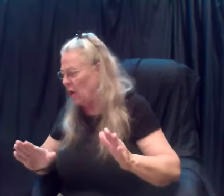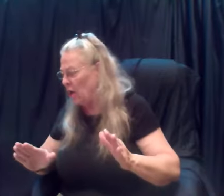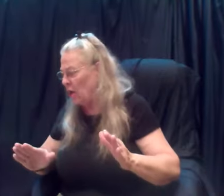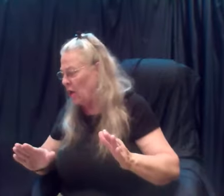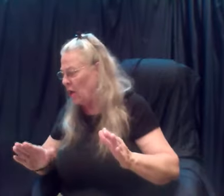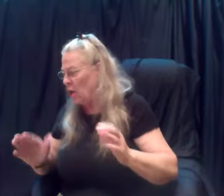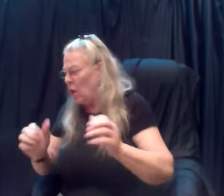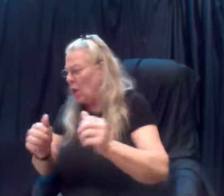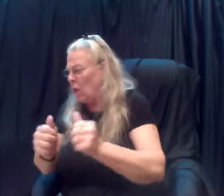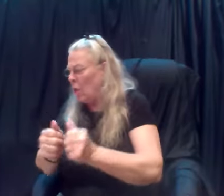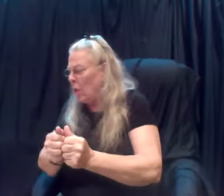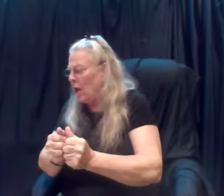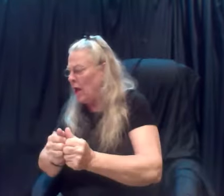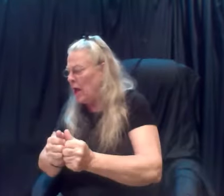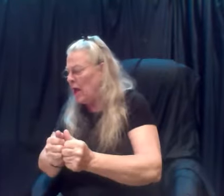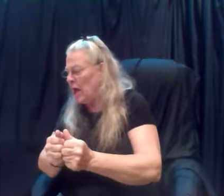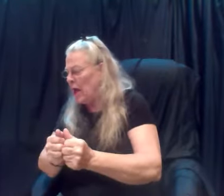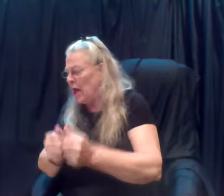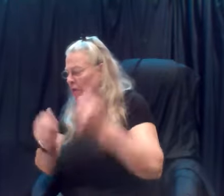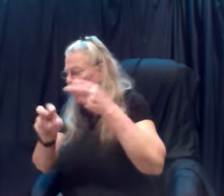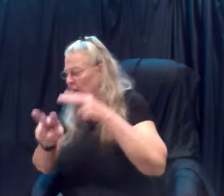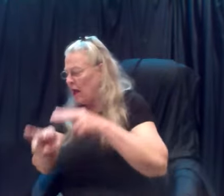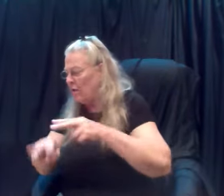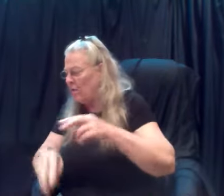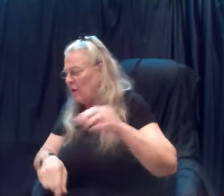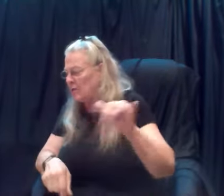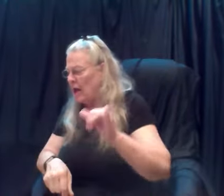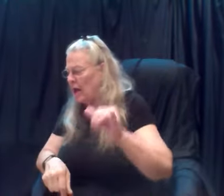angel with a countenance like